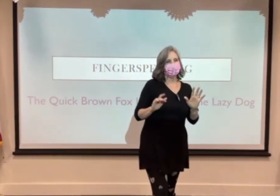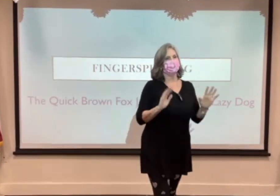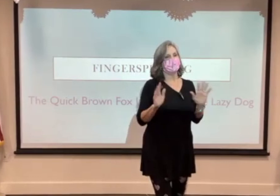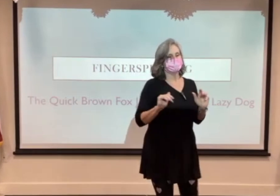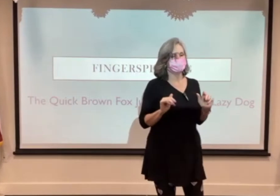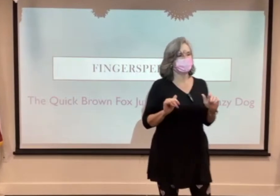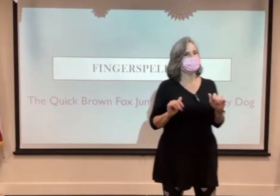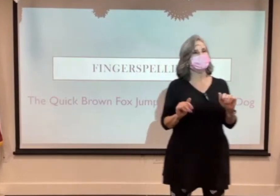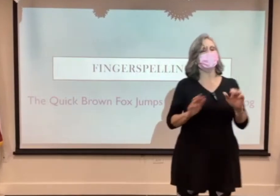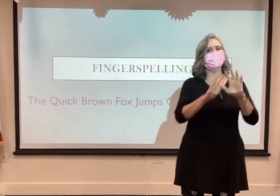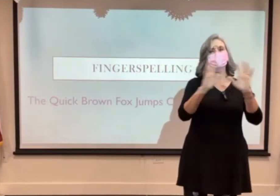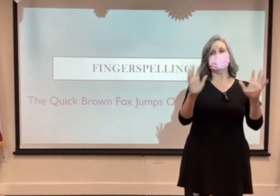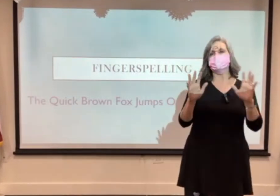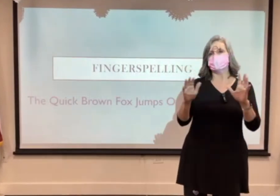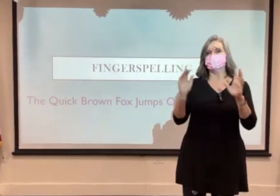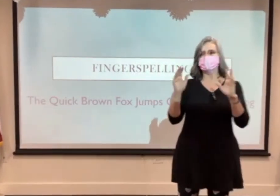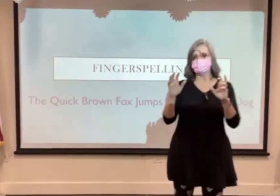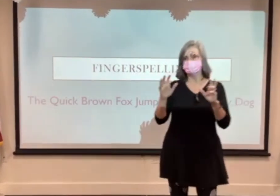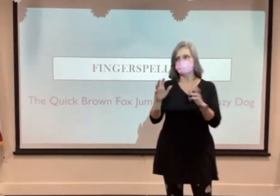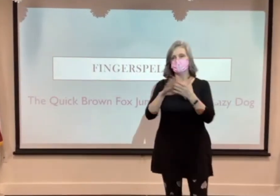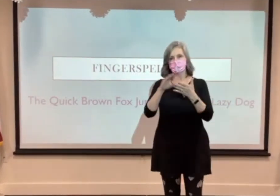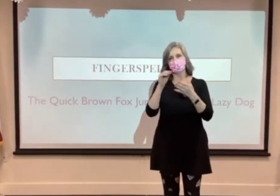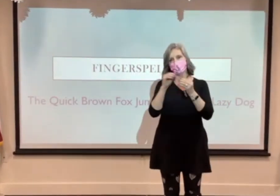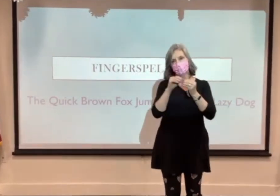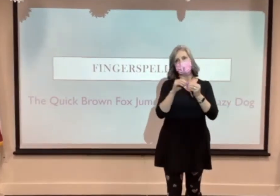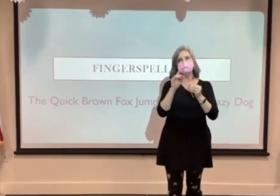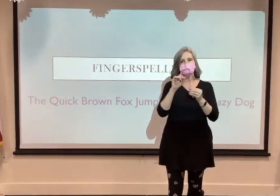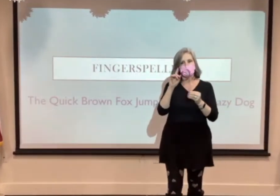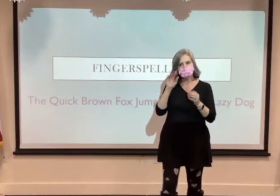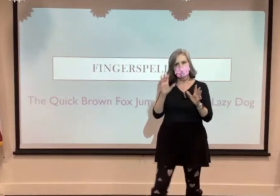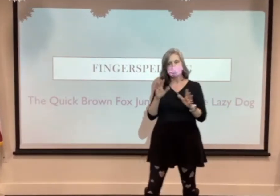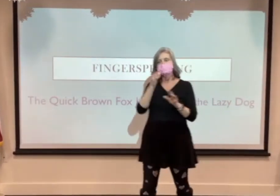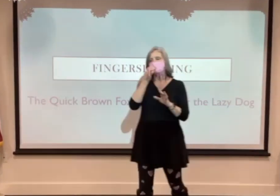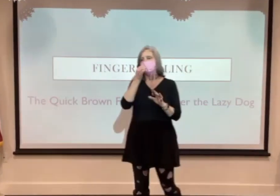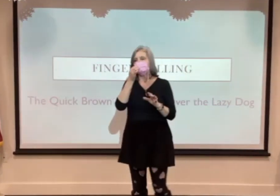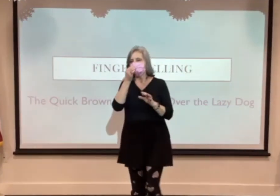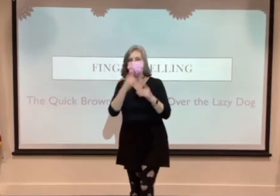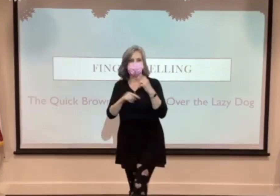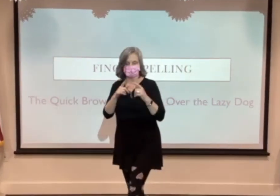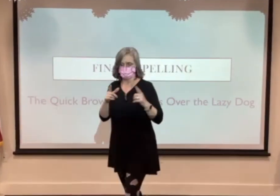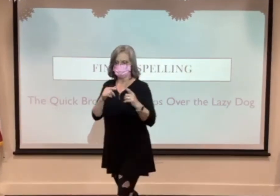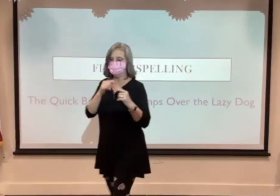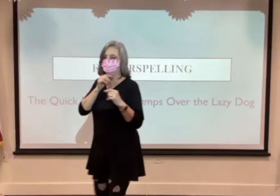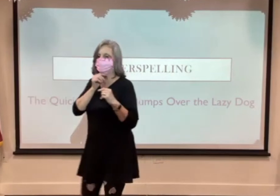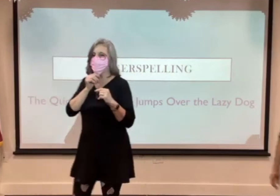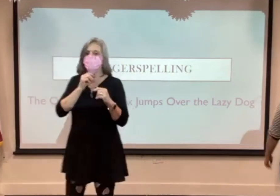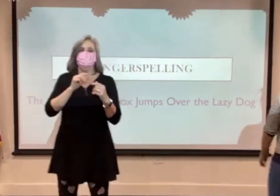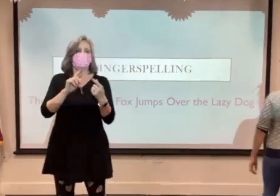in the last few minutes is all the things you can do to learn more about deaf culture and about sign language.